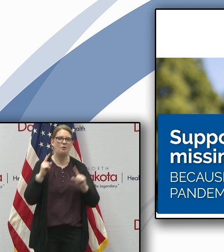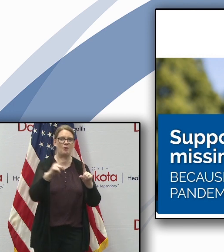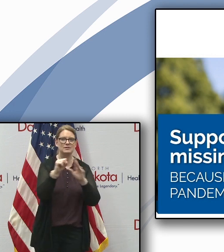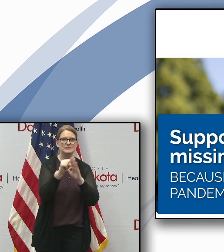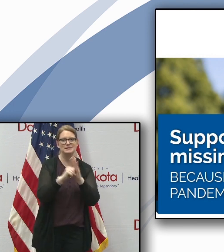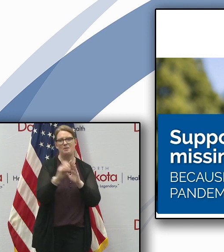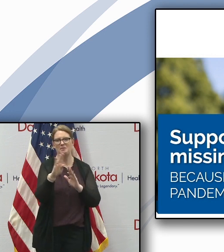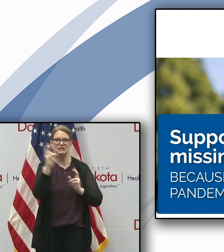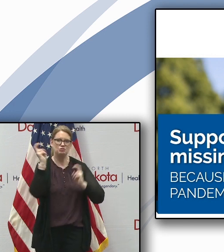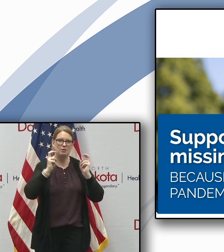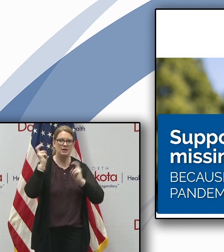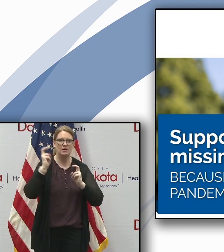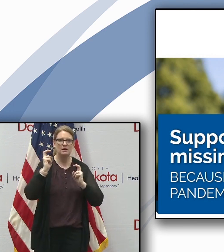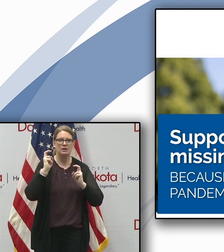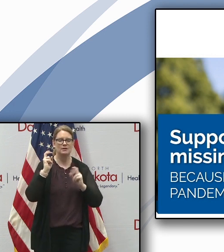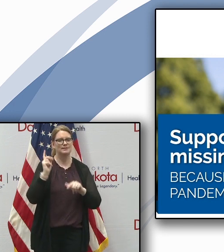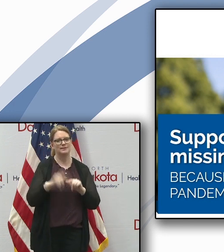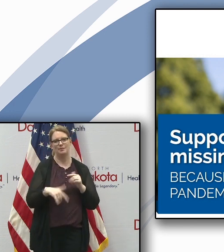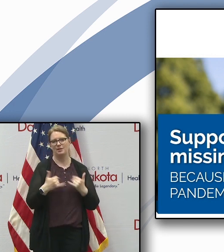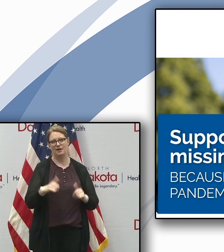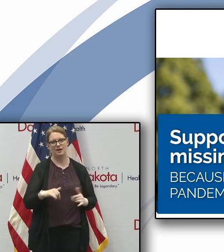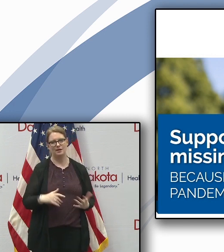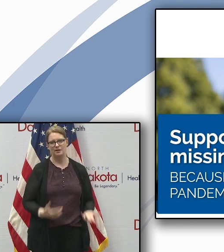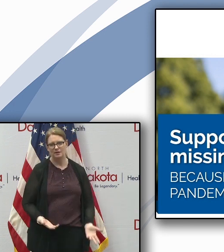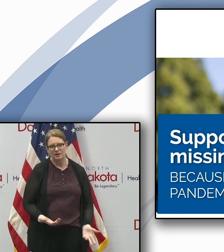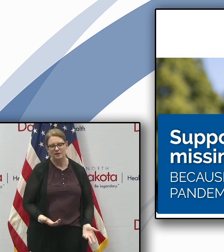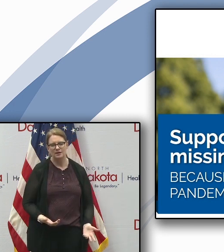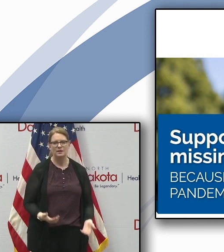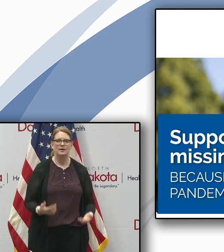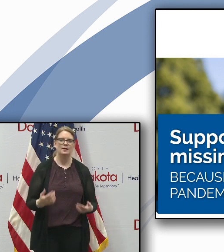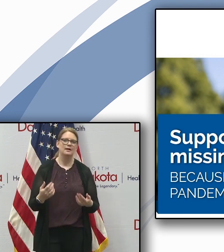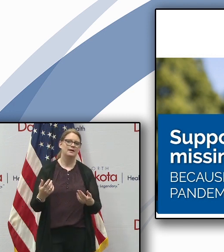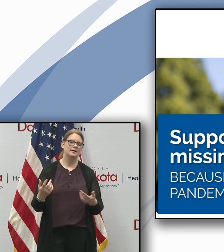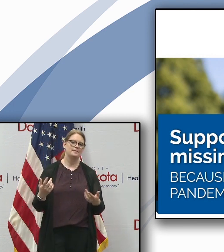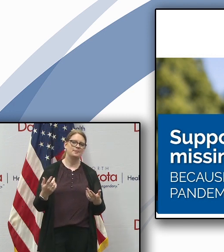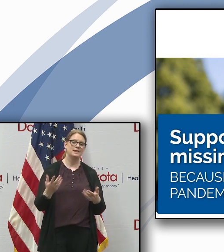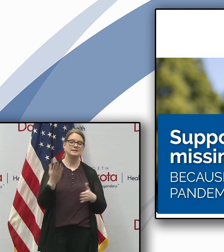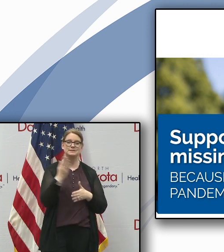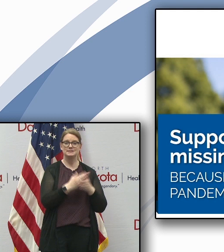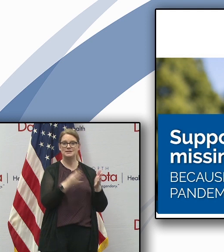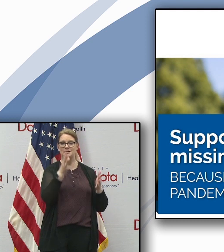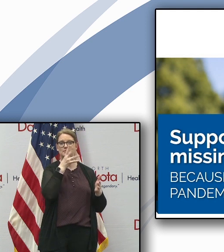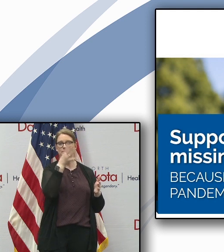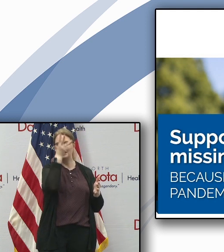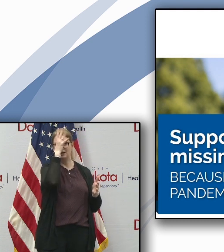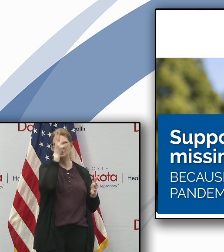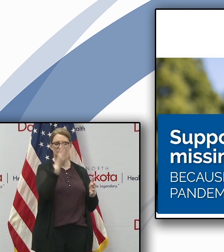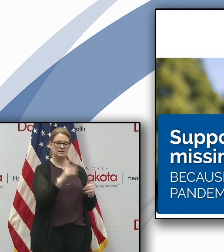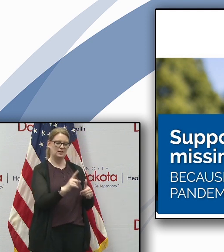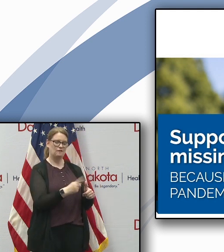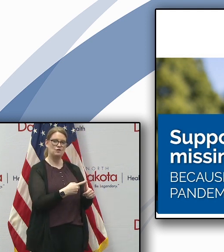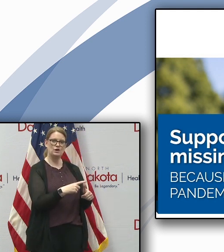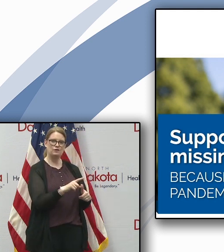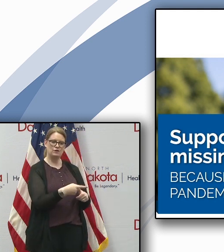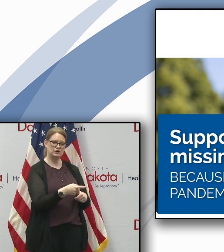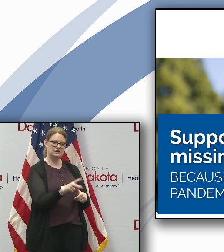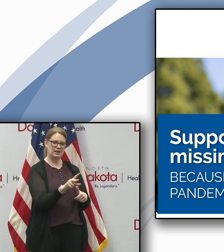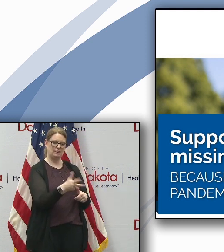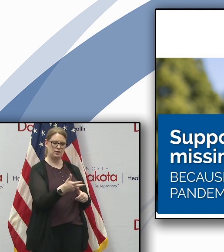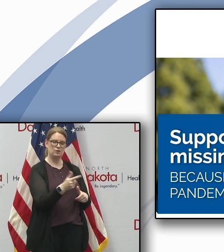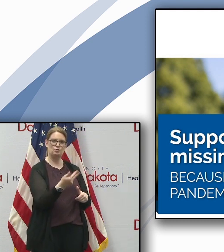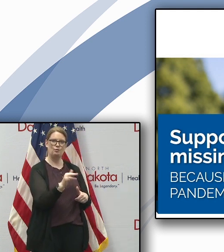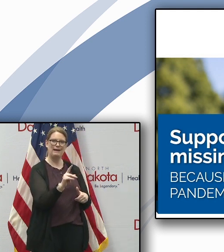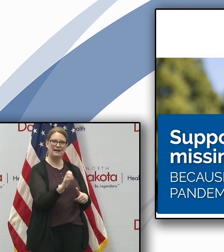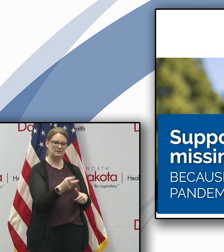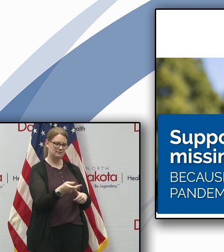single game. Hey, what about, I have talked to parents whose first graders and third graders, this isn't just for high